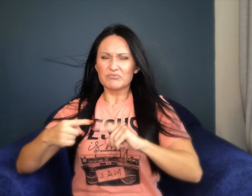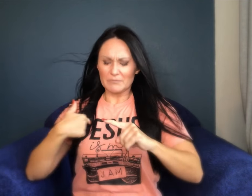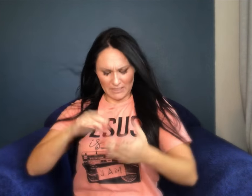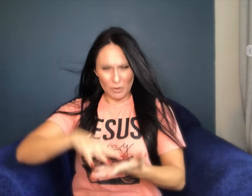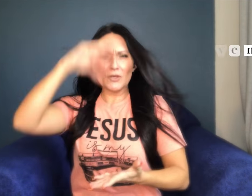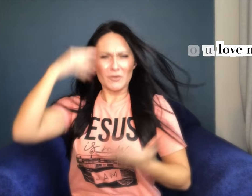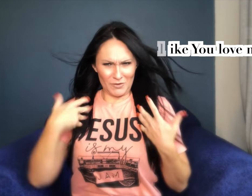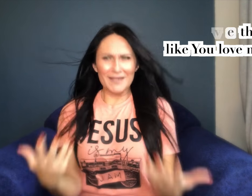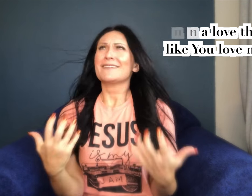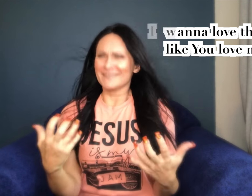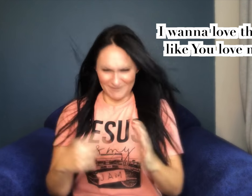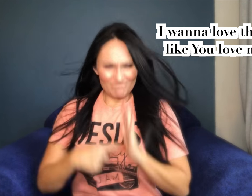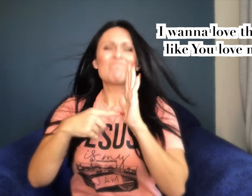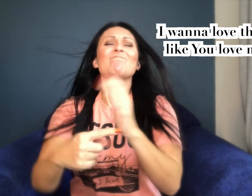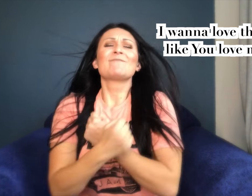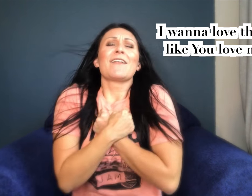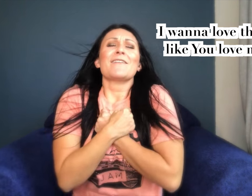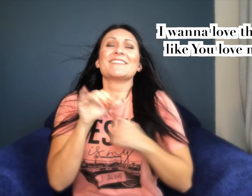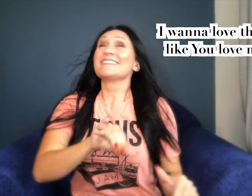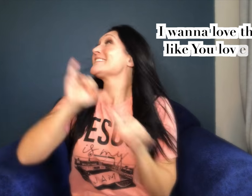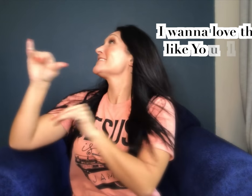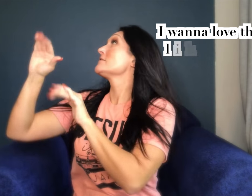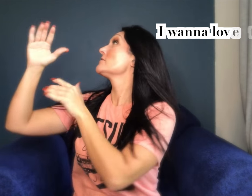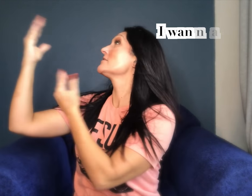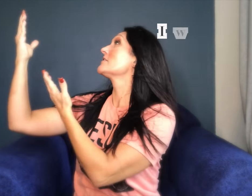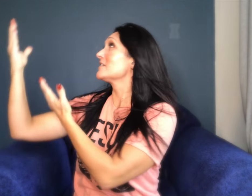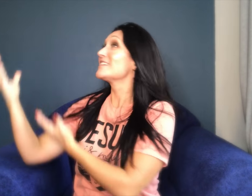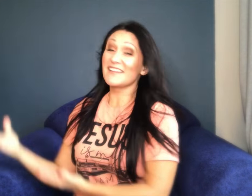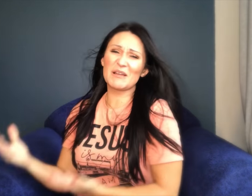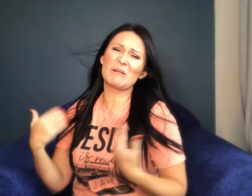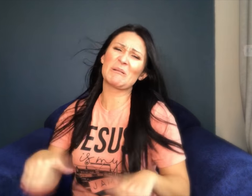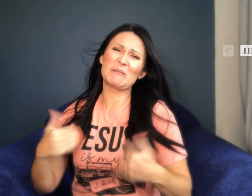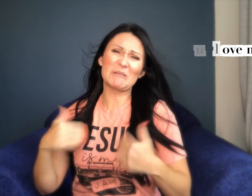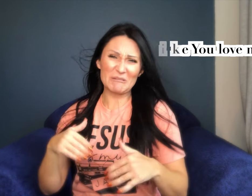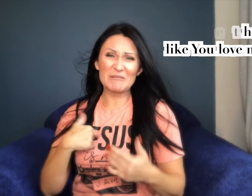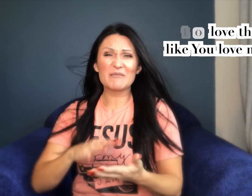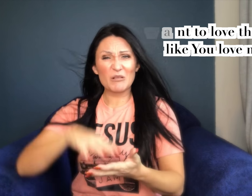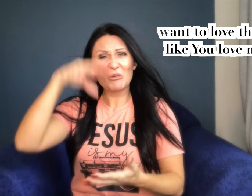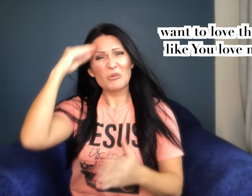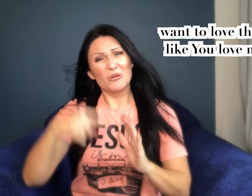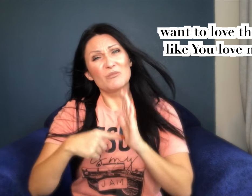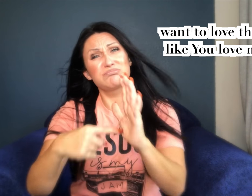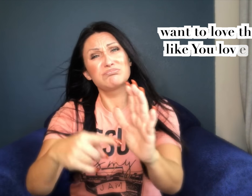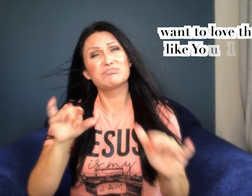wrong. I want to love them like you love me. Want to love them like you love